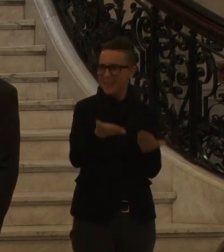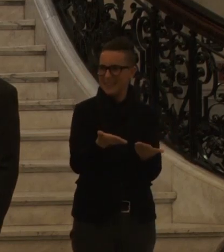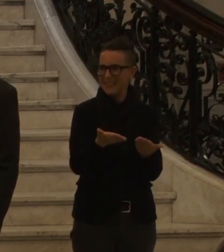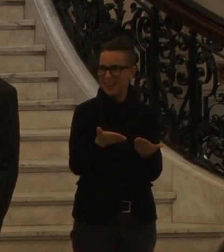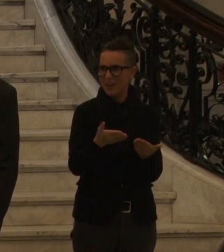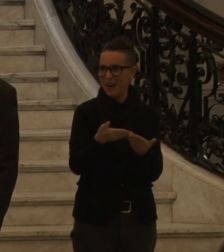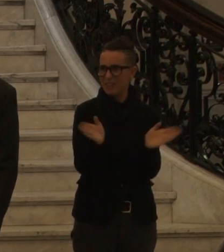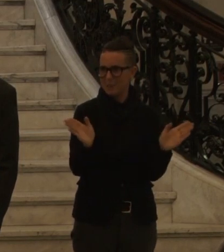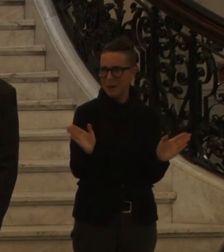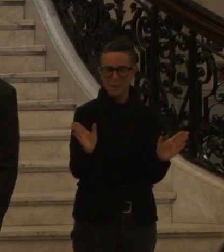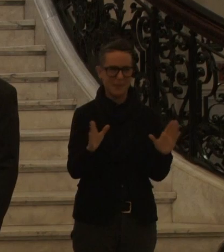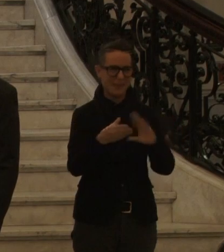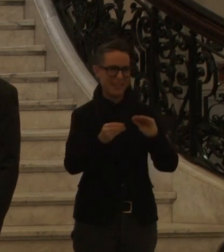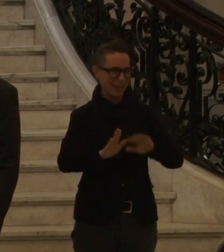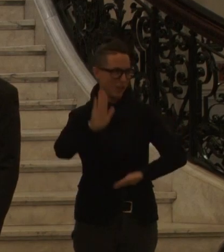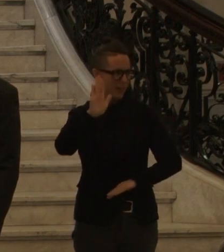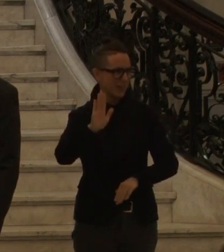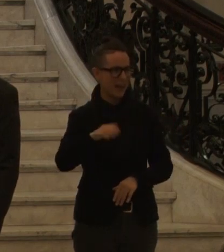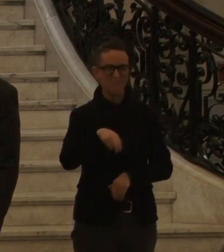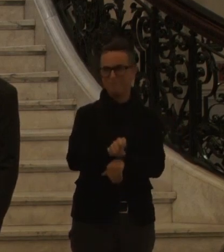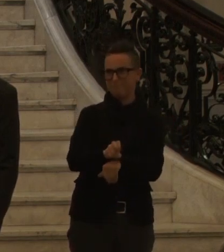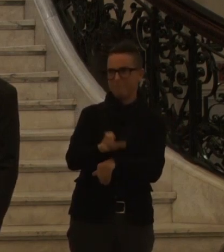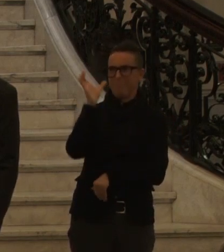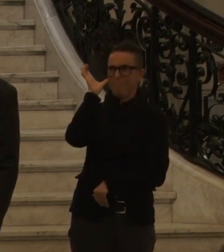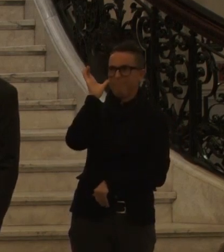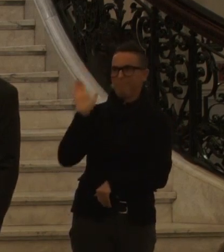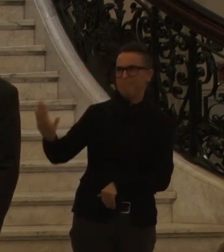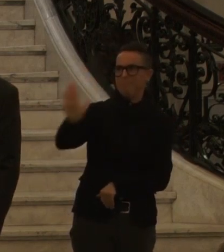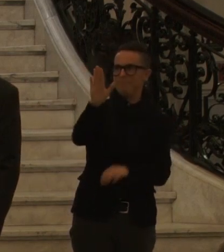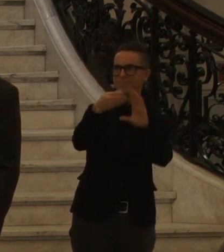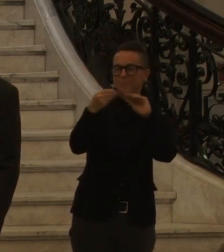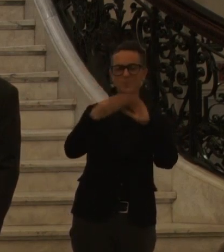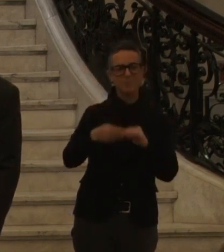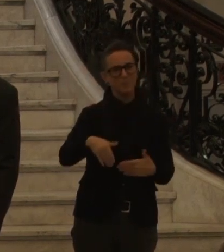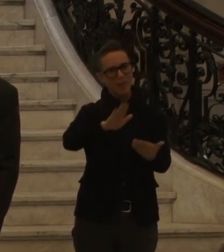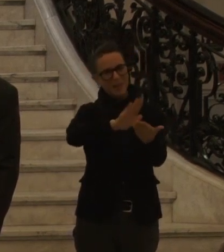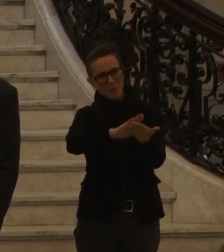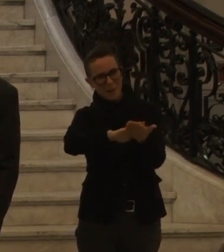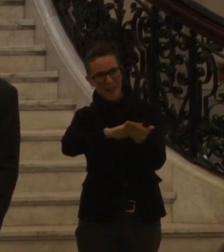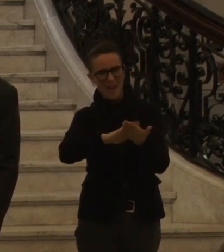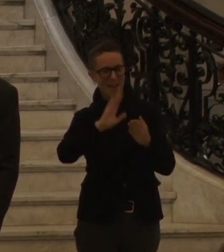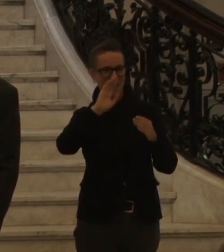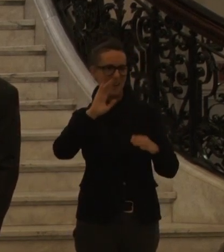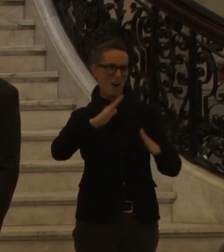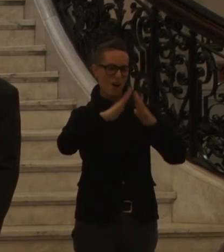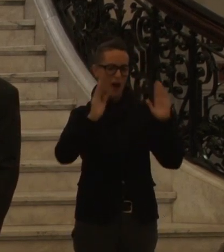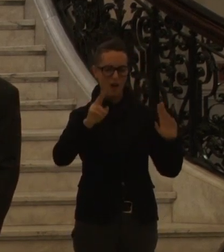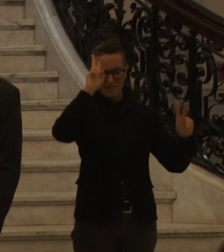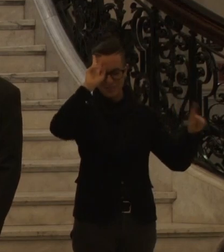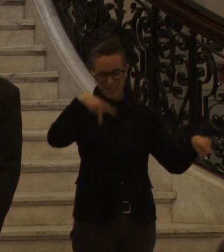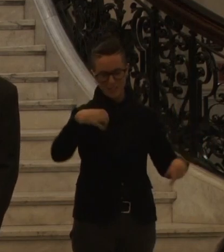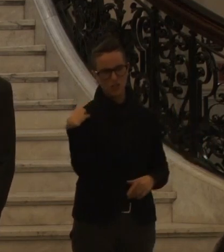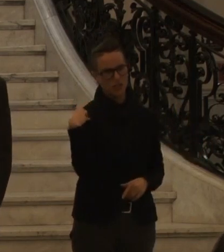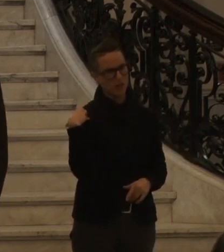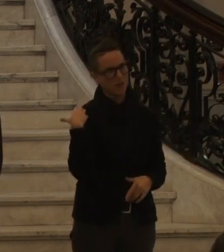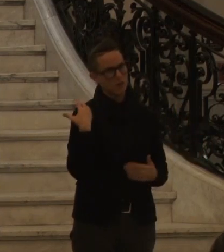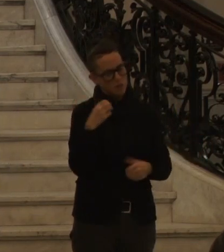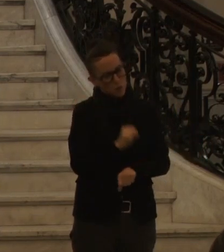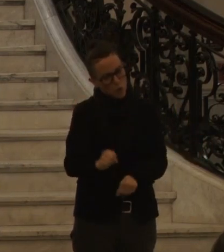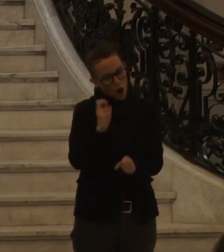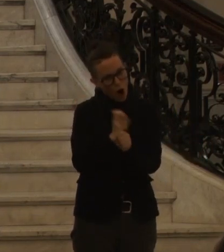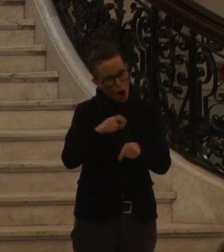hearing and listening as well. So I just want to commend House Vice Chair Josh Cutler for all his hard work, and believe me, he's really